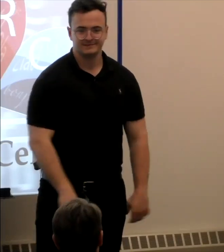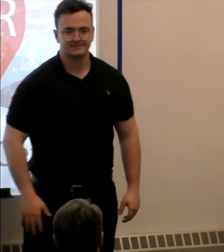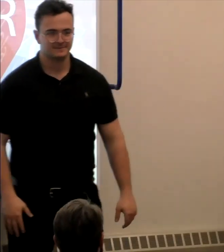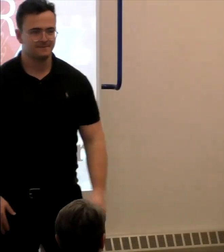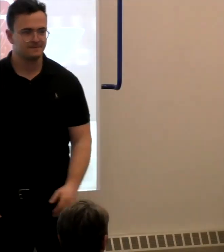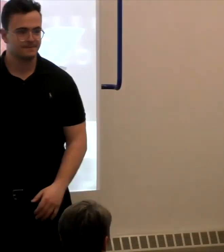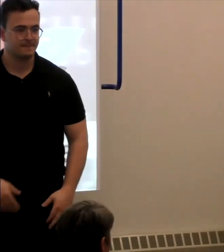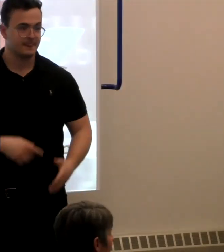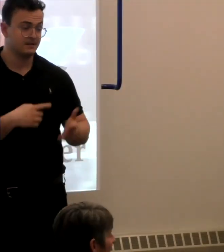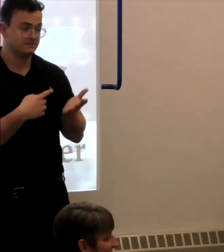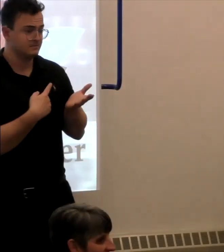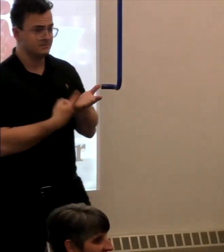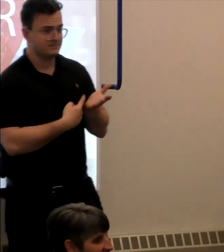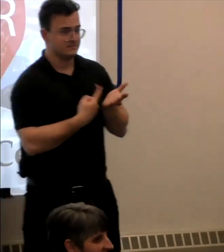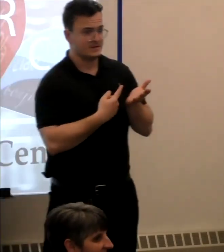hand.